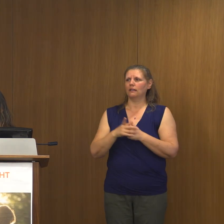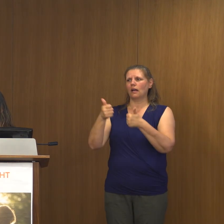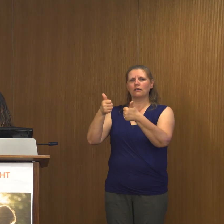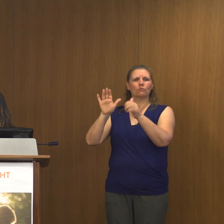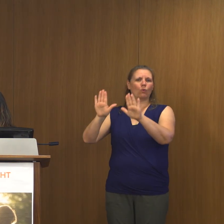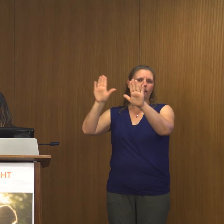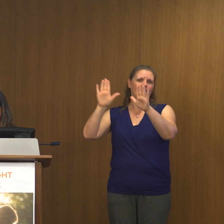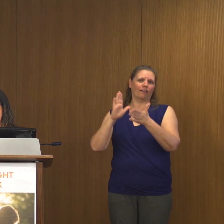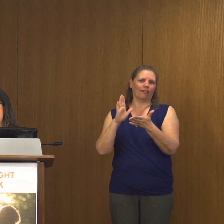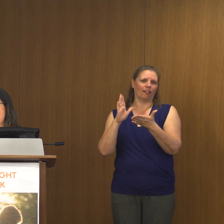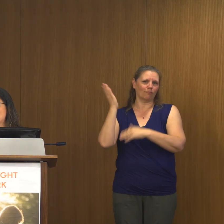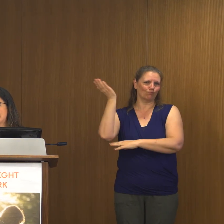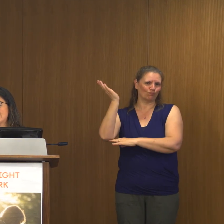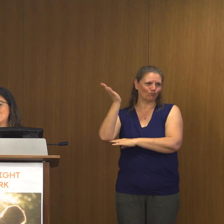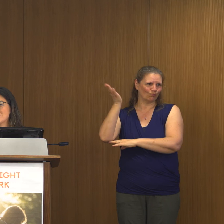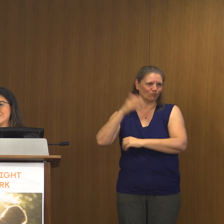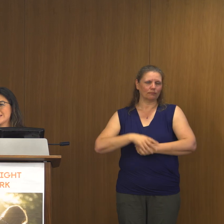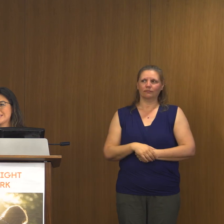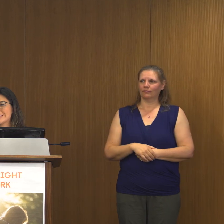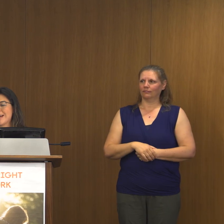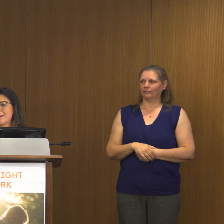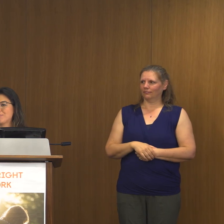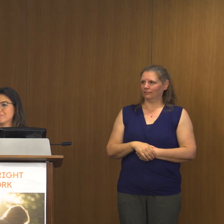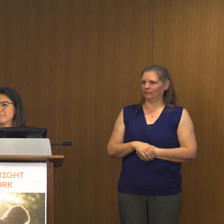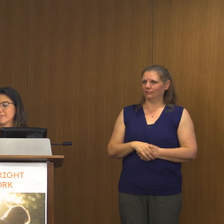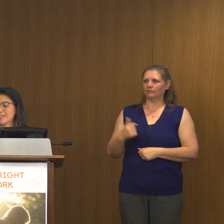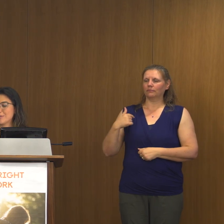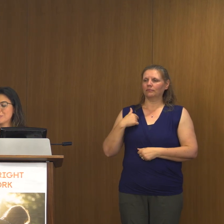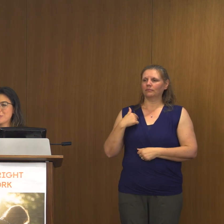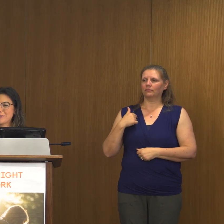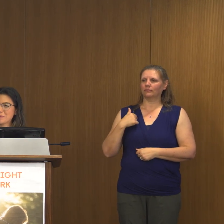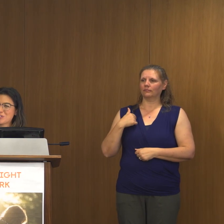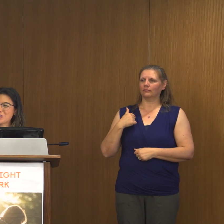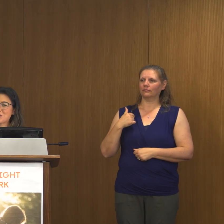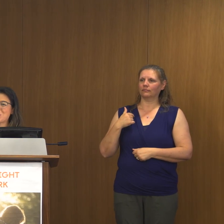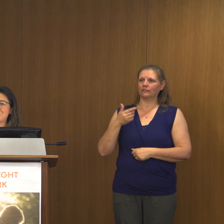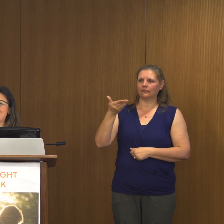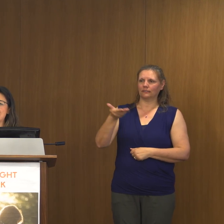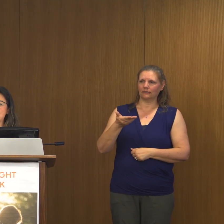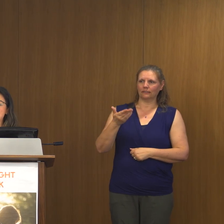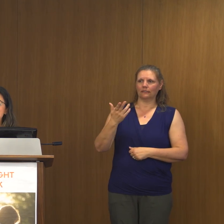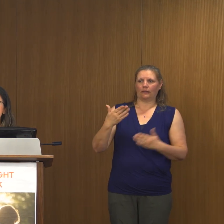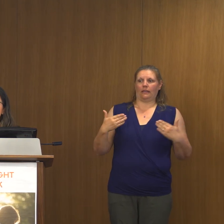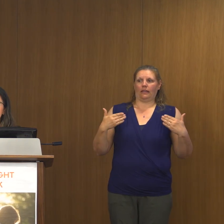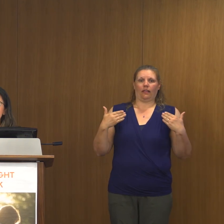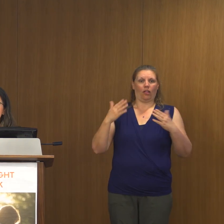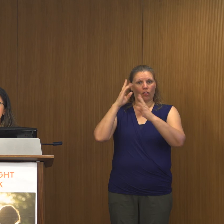And I would like to invite the Honorable Minister to give us